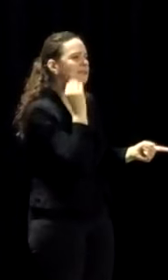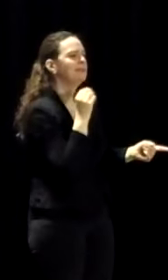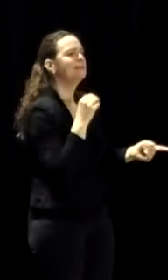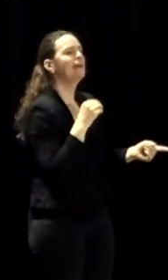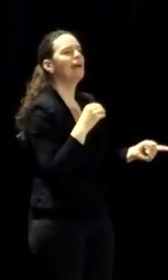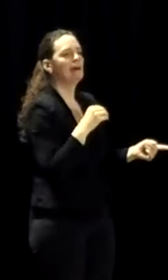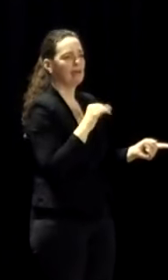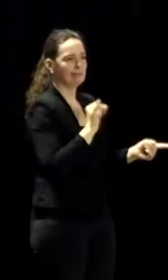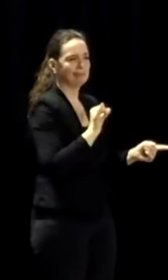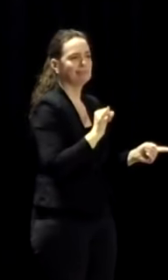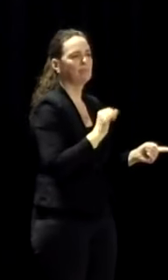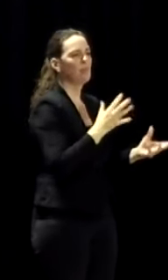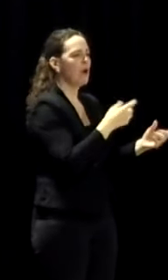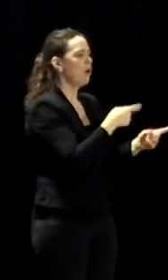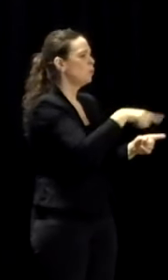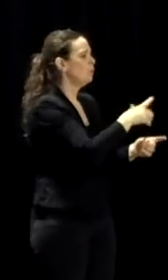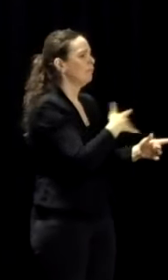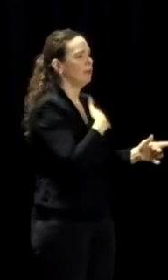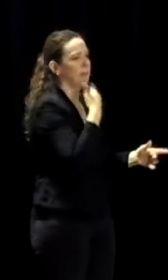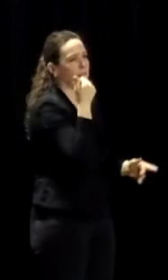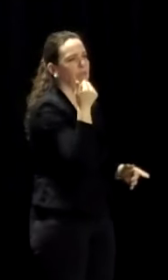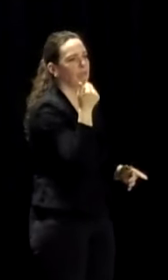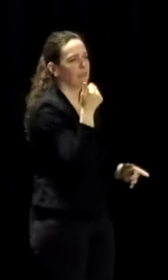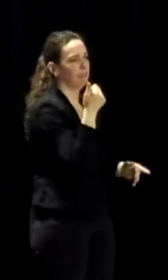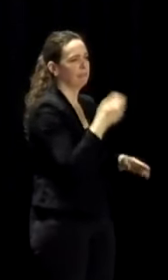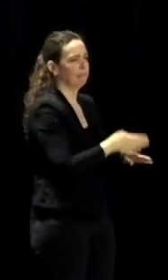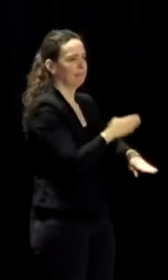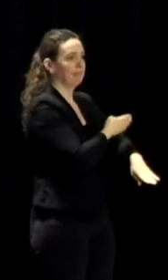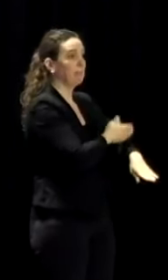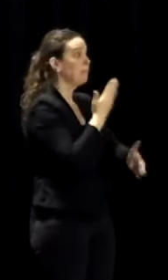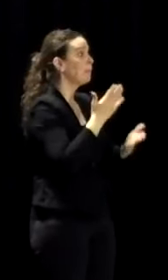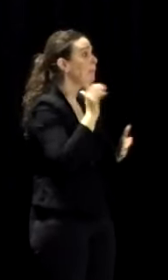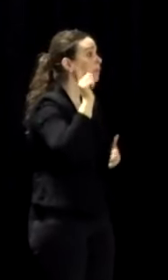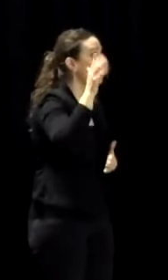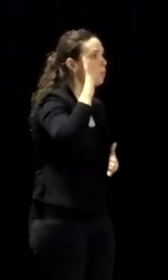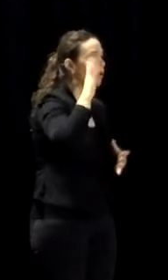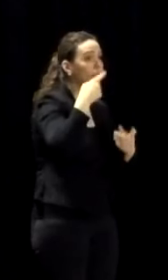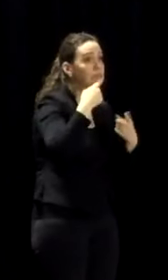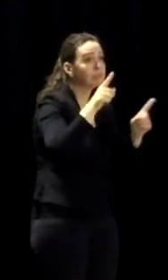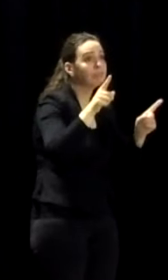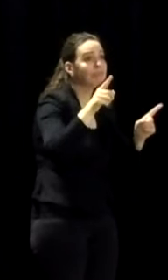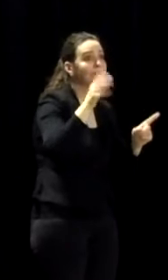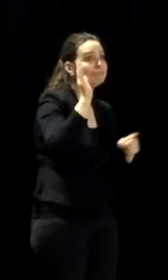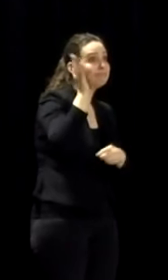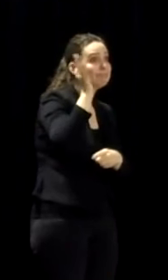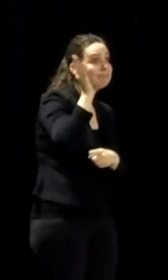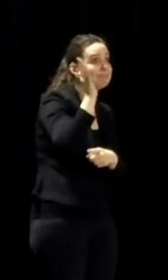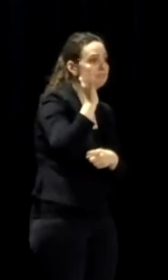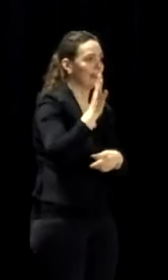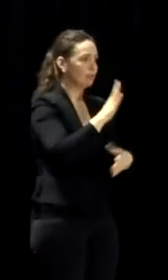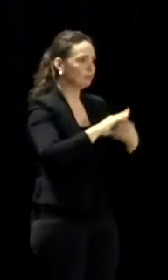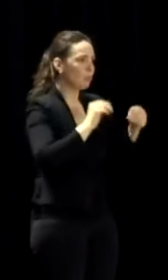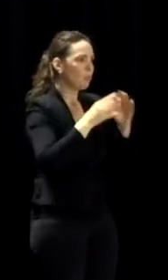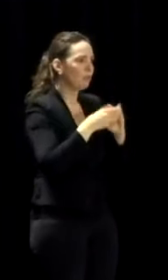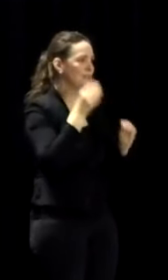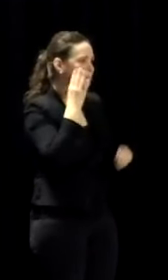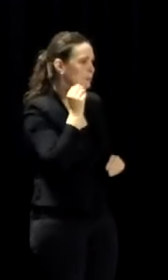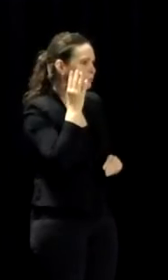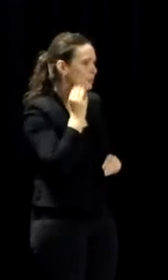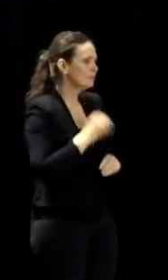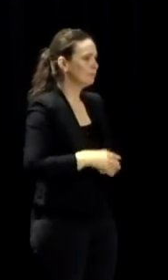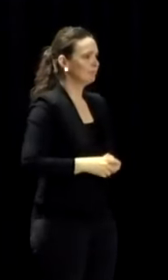better and can tell their stories when they're more comfortable to tell their stories. And we had a concerned cancer